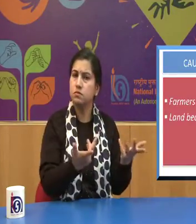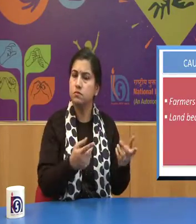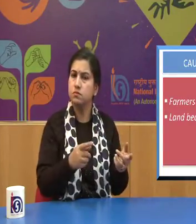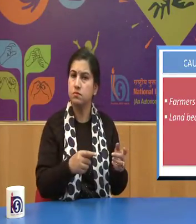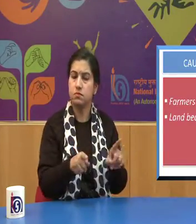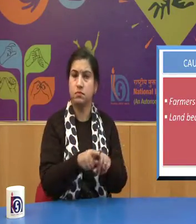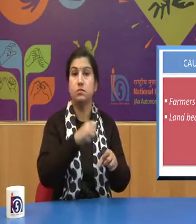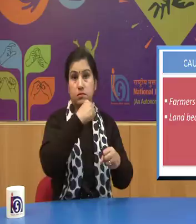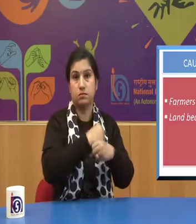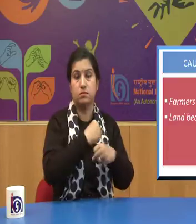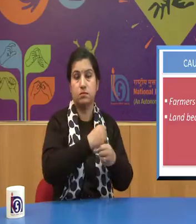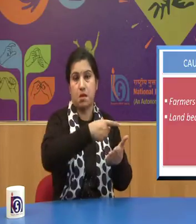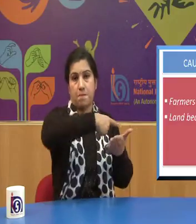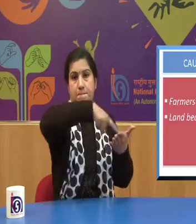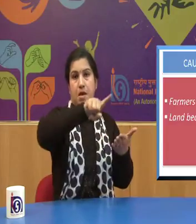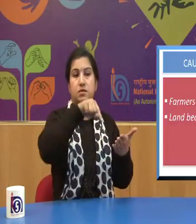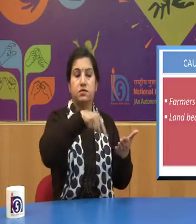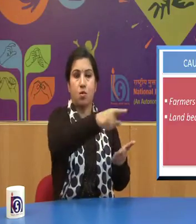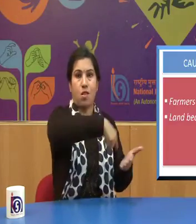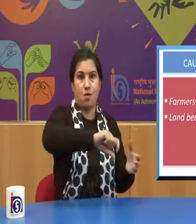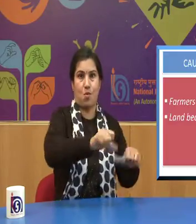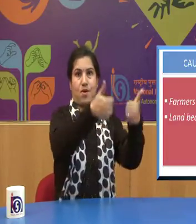And this was a victory for the farmers.